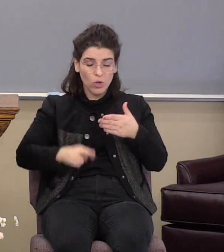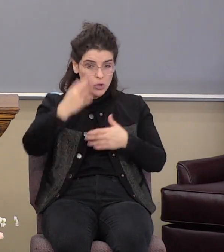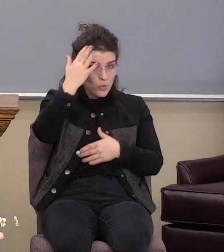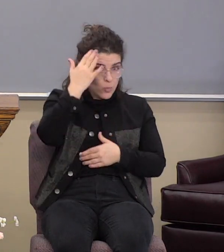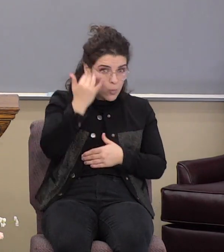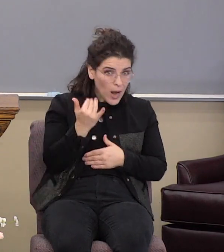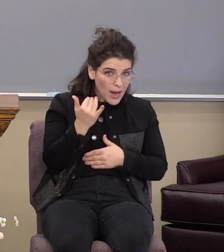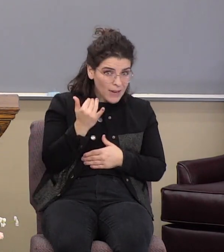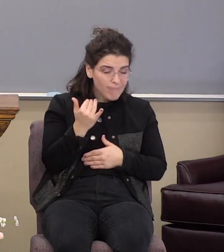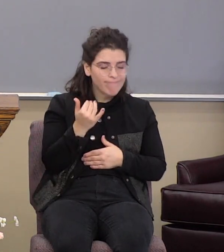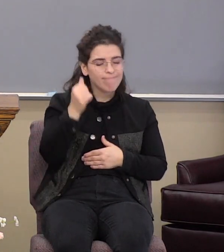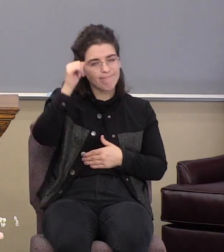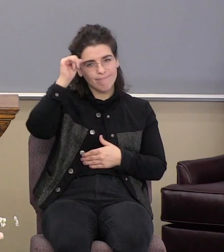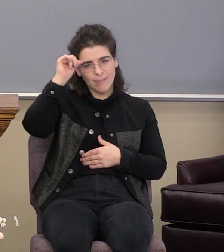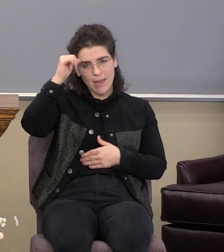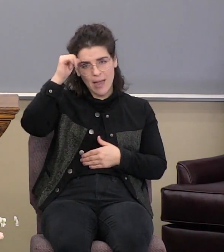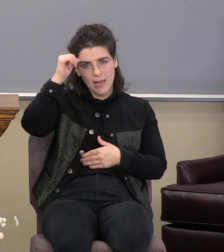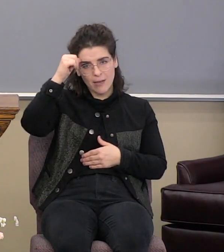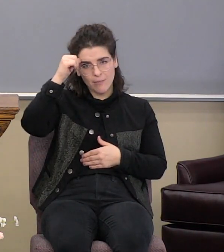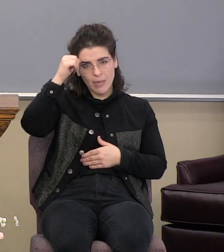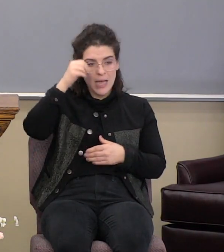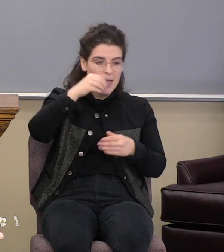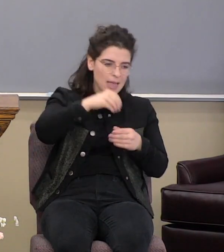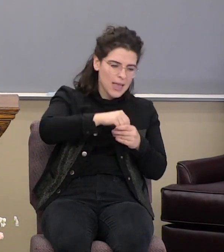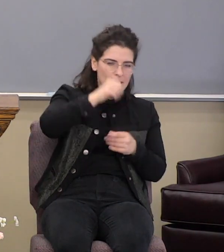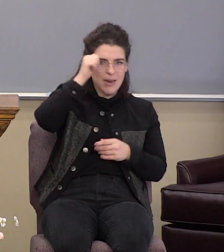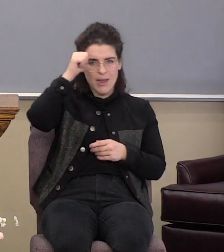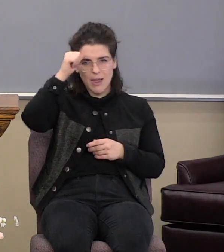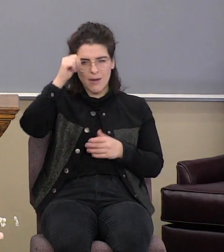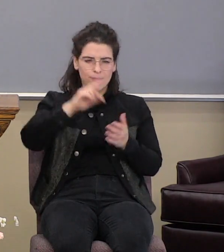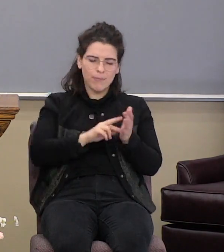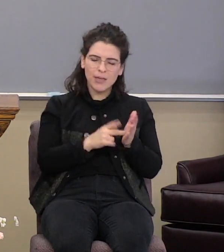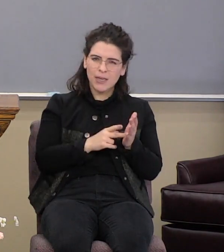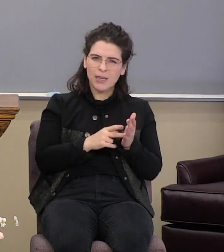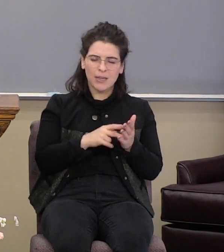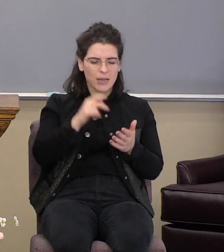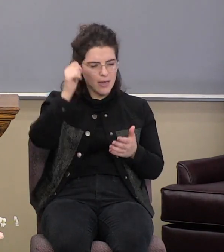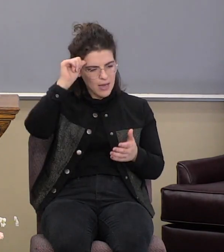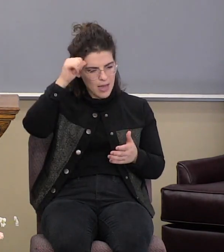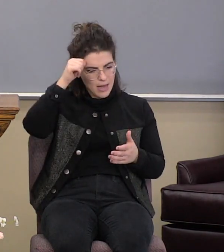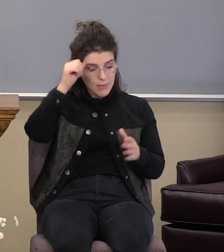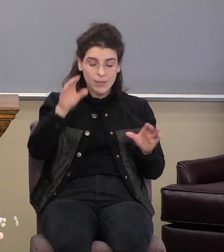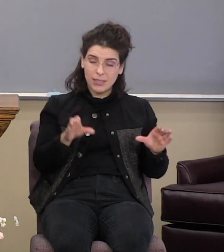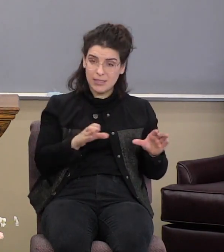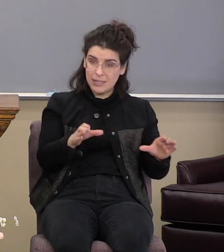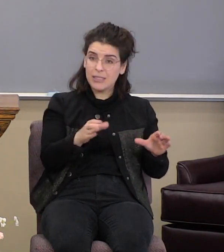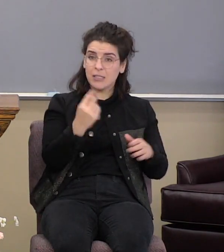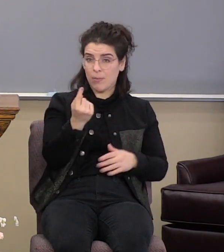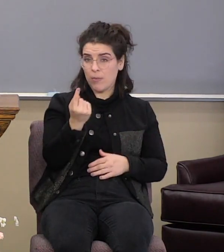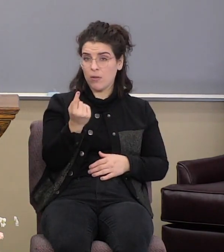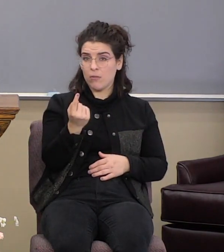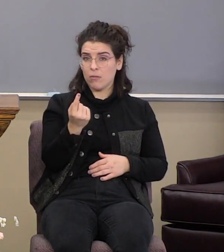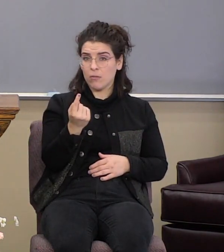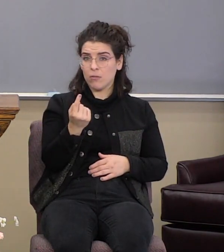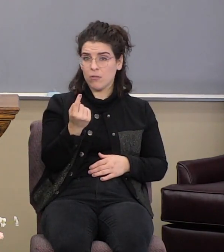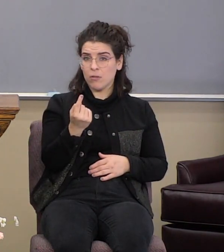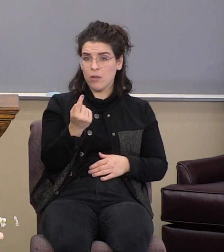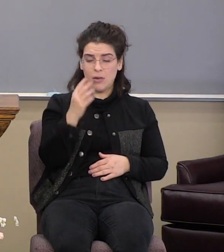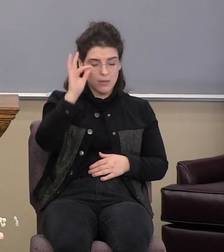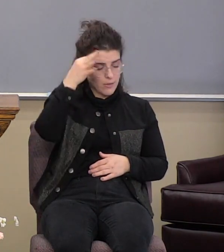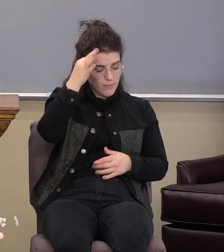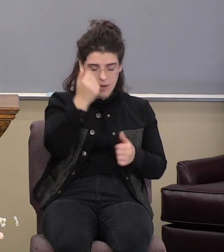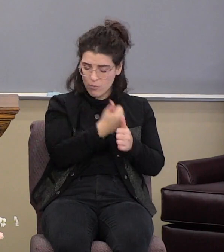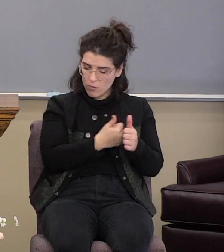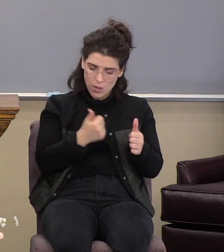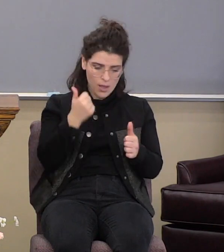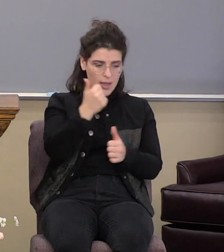In Adam, in the sense, Adam, he did something. And as the federal